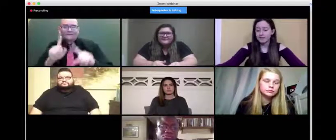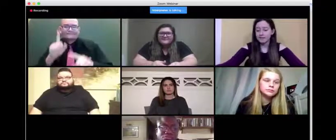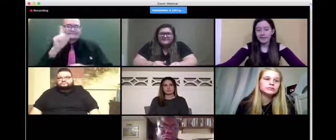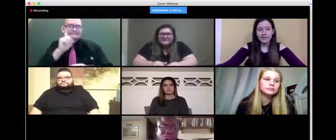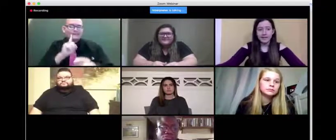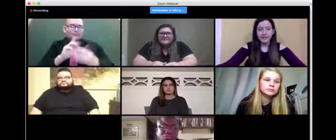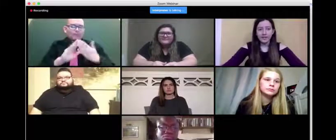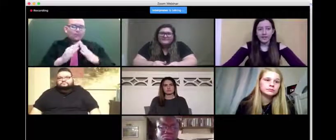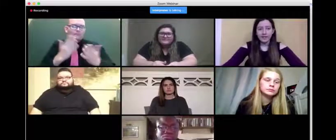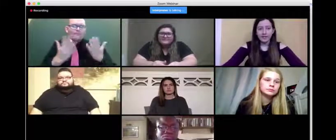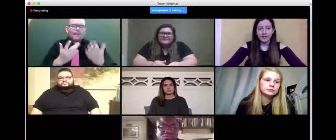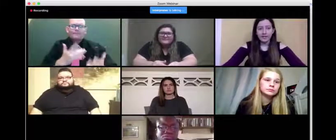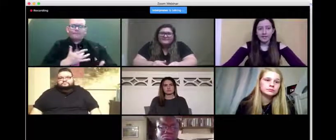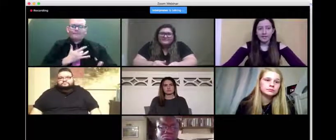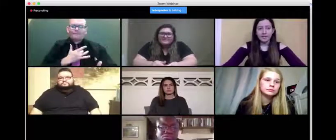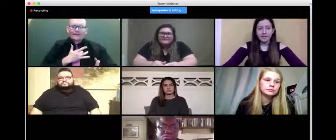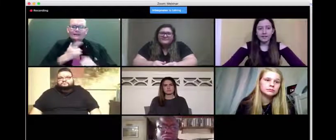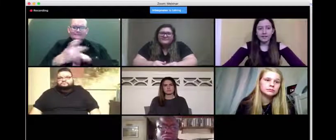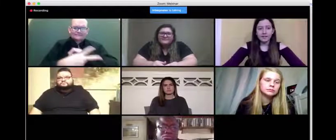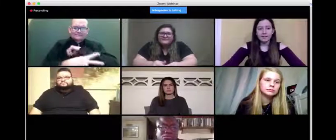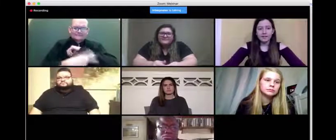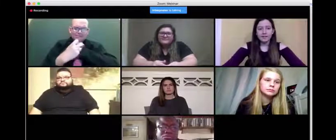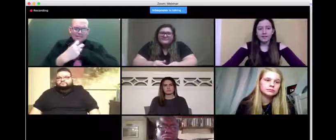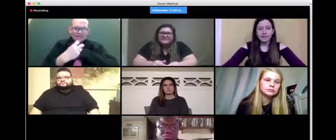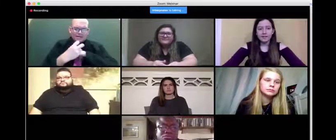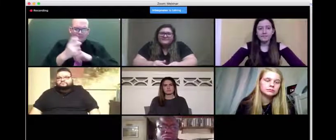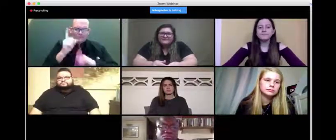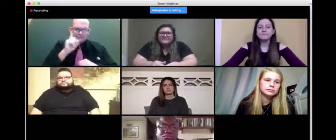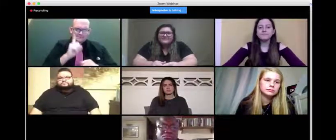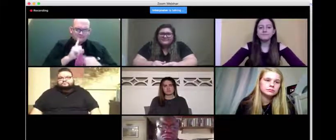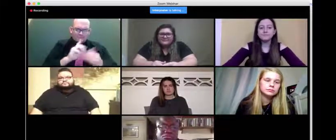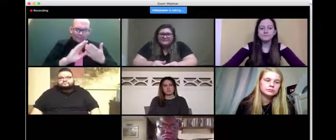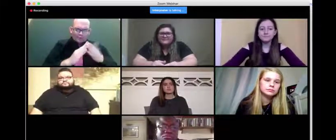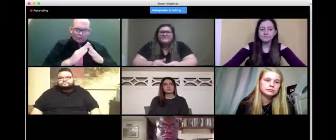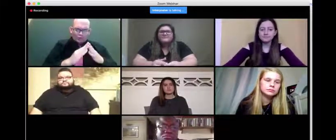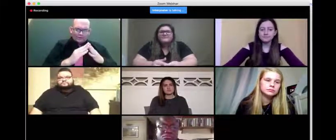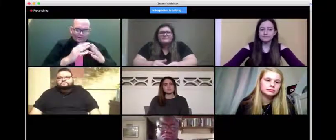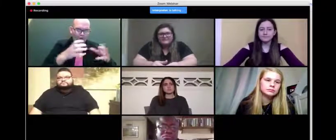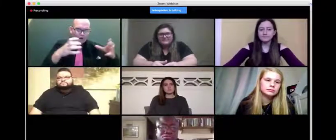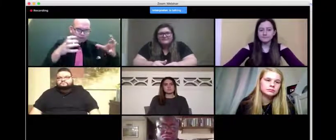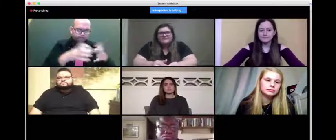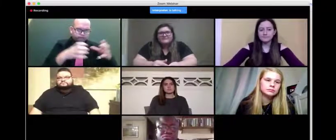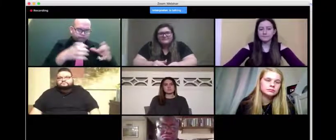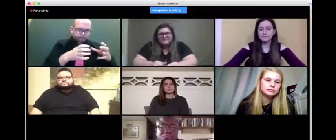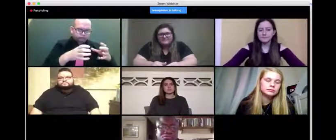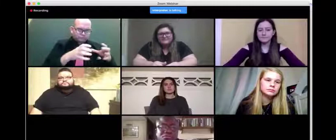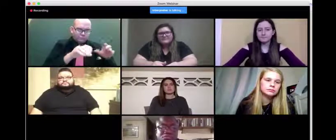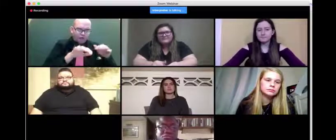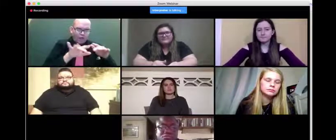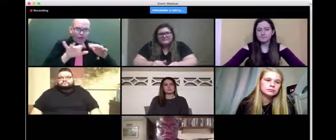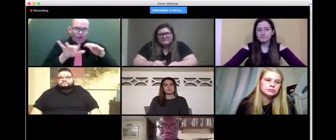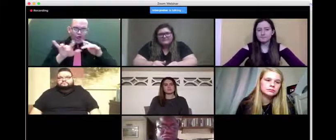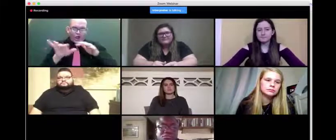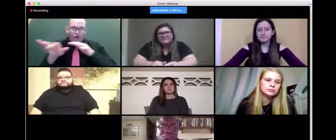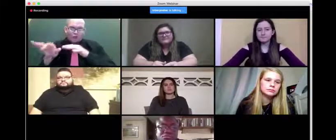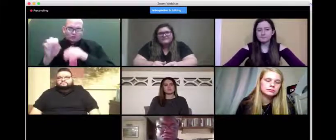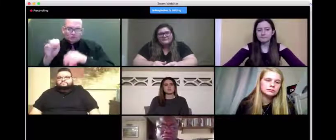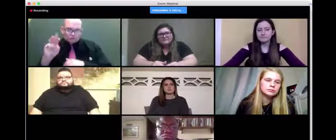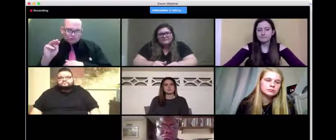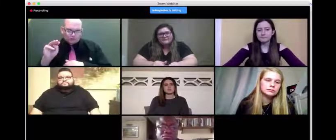has stolen the cohesiveness where they are no longer meeting with each other and they've migrated to social